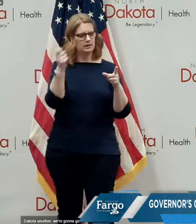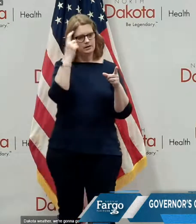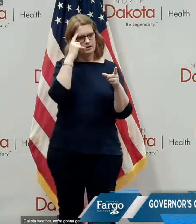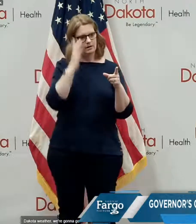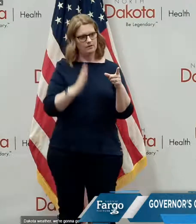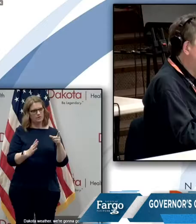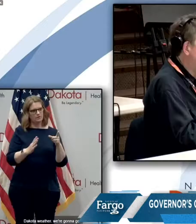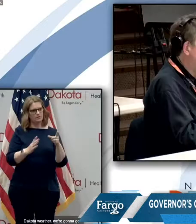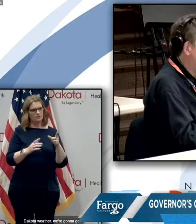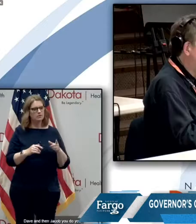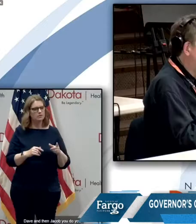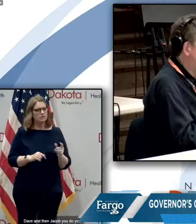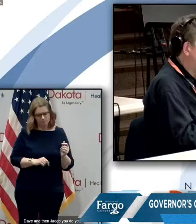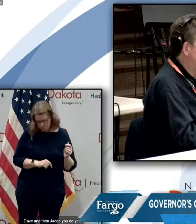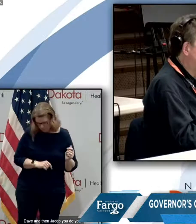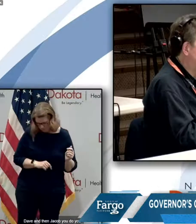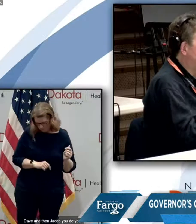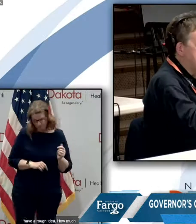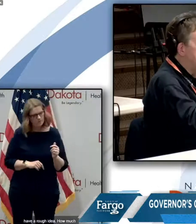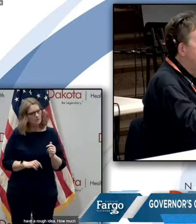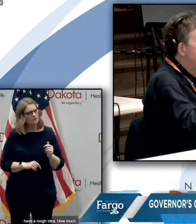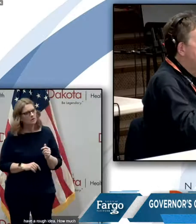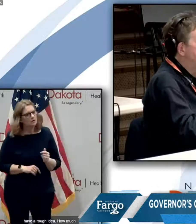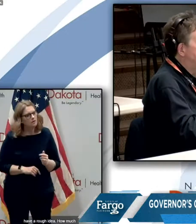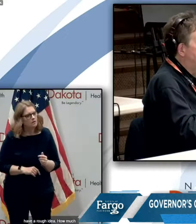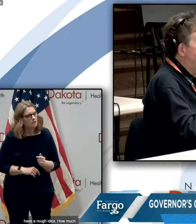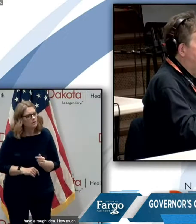Do you have a rough idea how much this